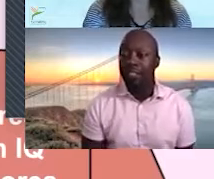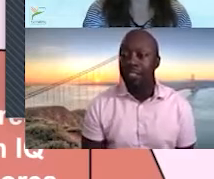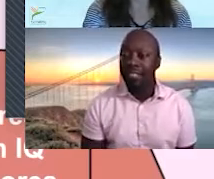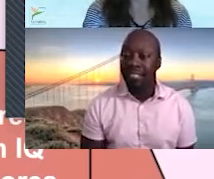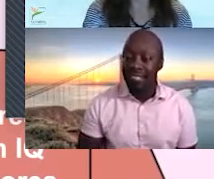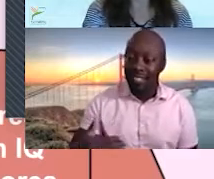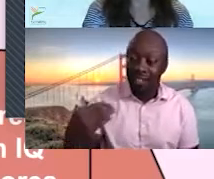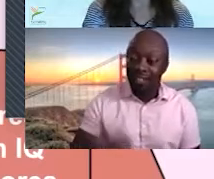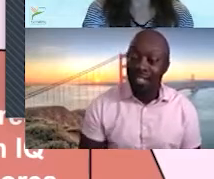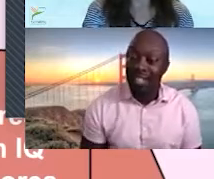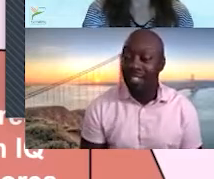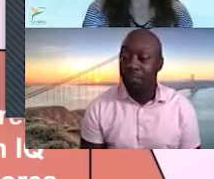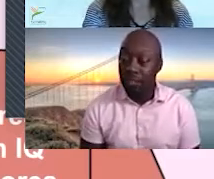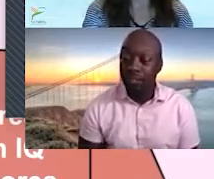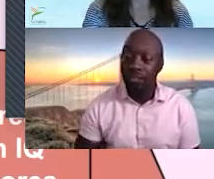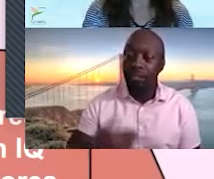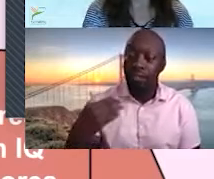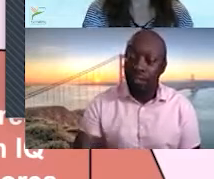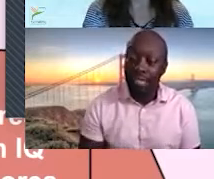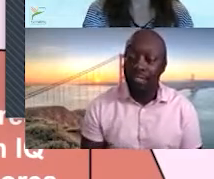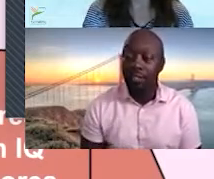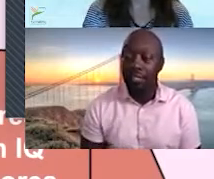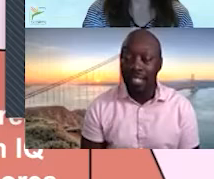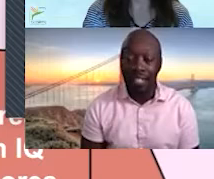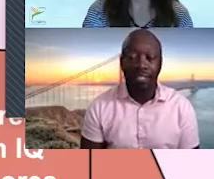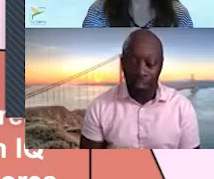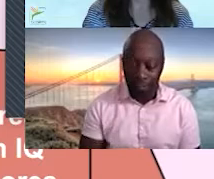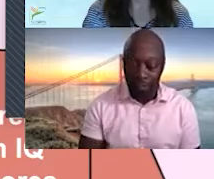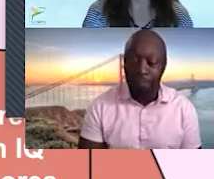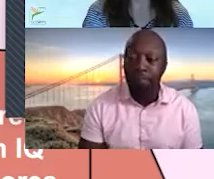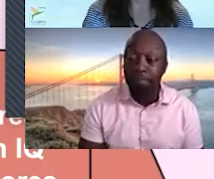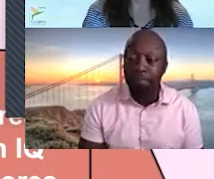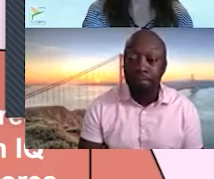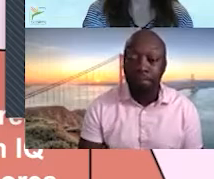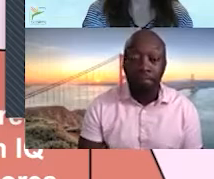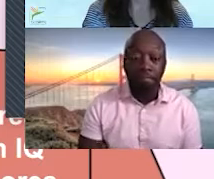you're, the higher middle school, high school, and college.